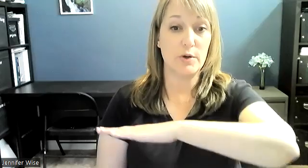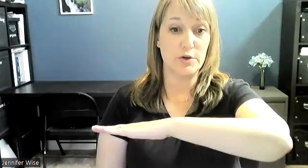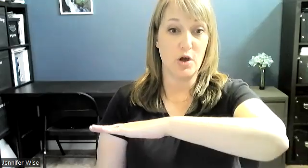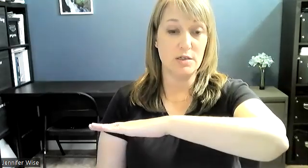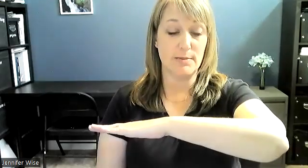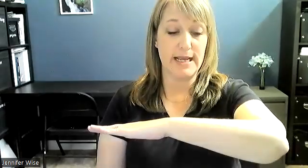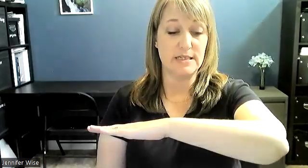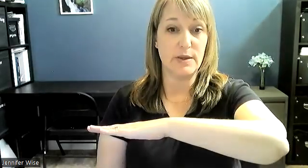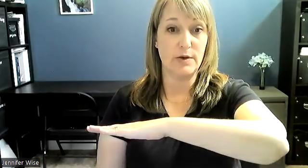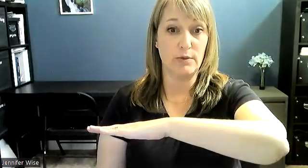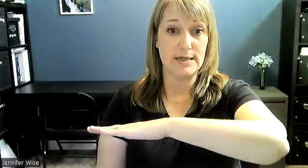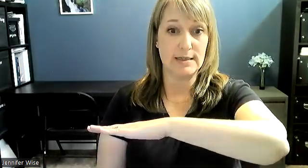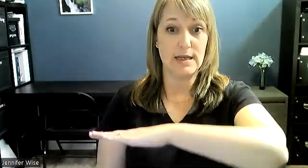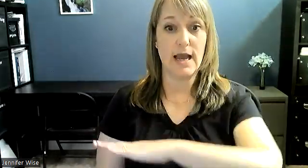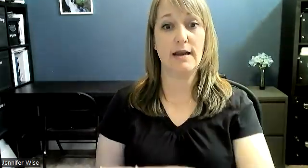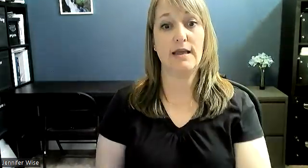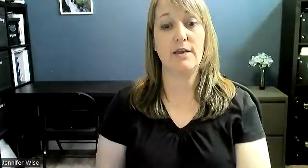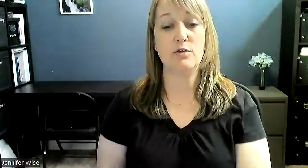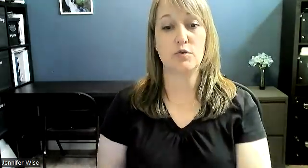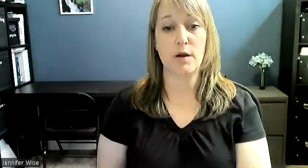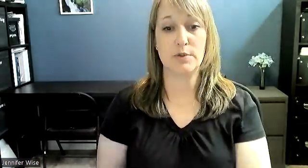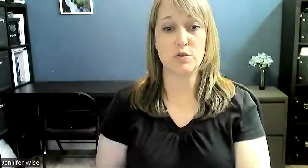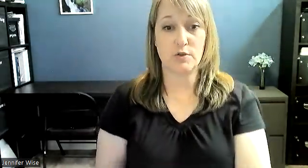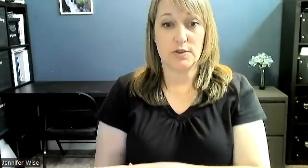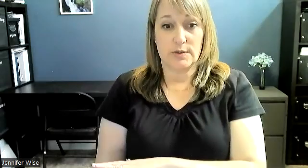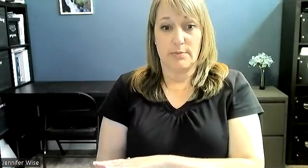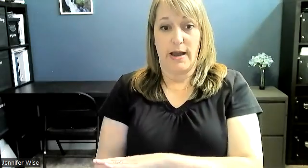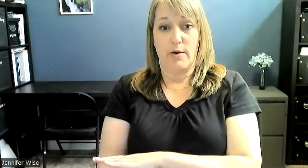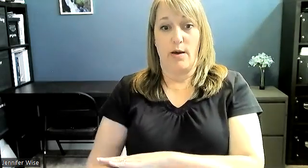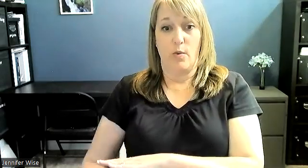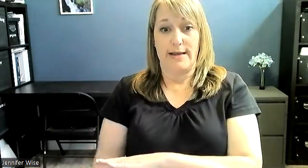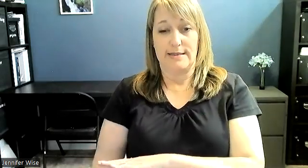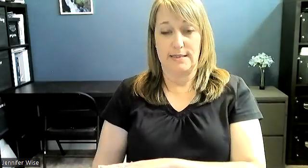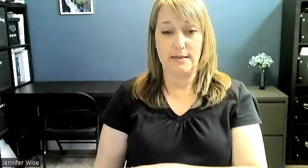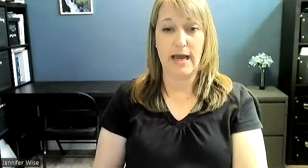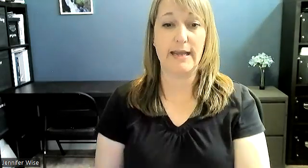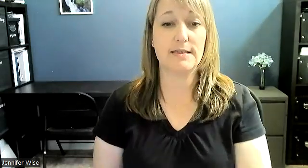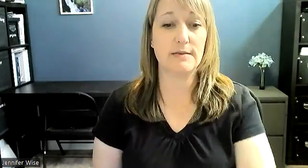want your non-dominant hand to be the horizon. And again, you'll drop your shoulder so it's about at waist height.